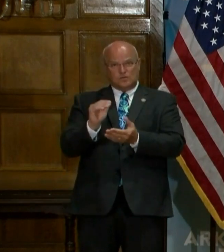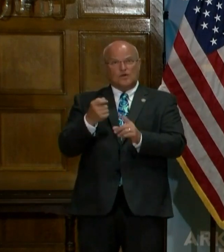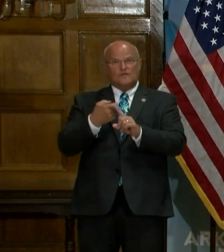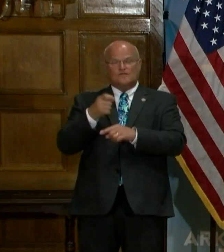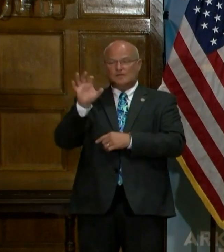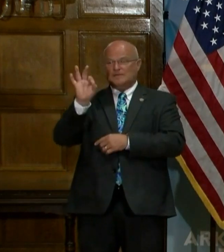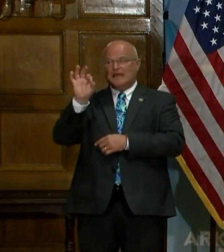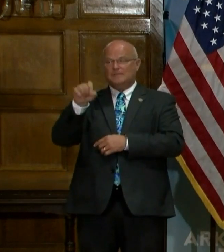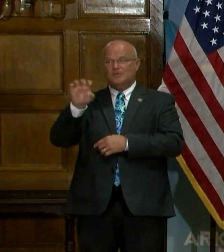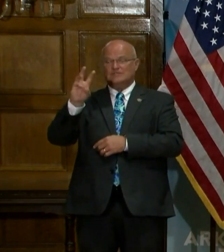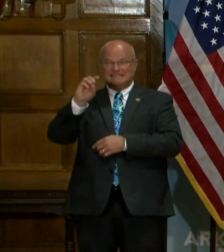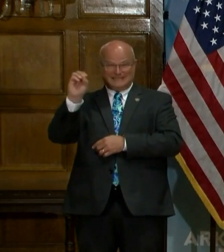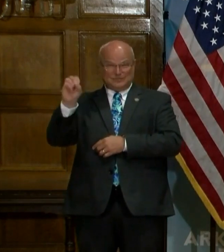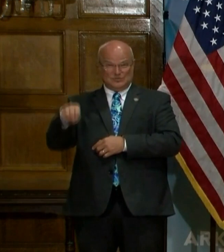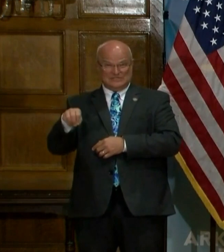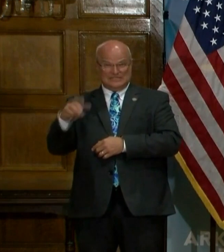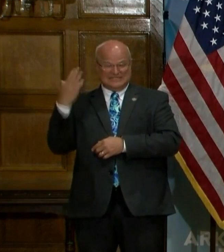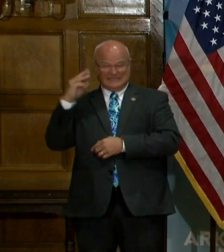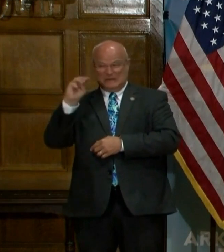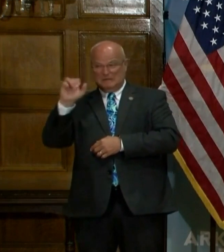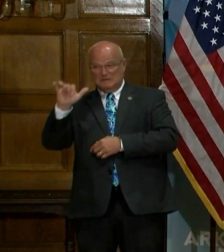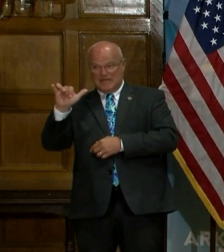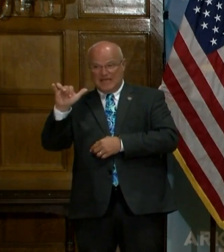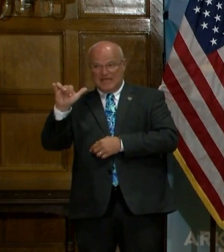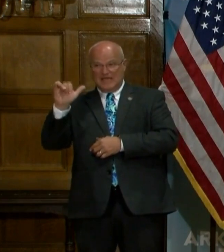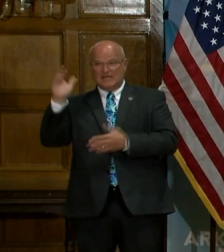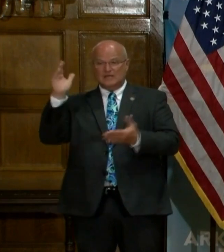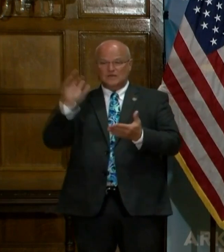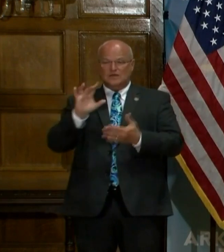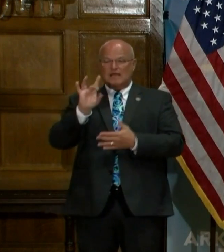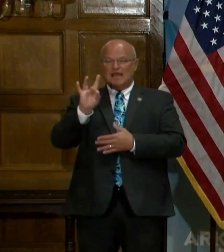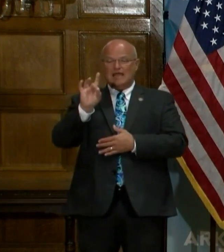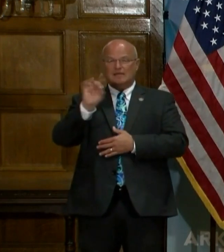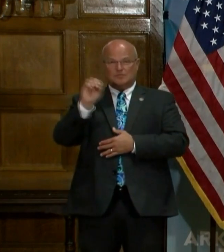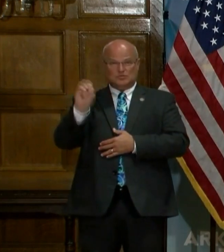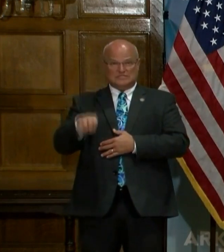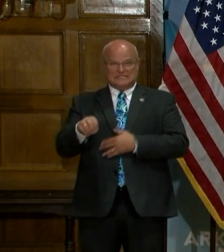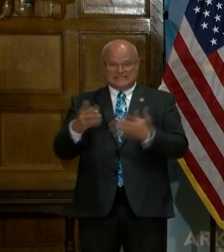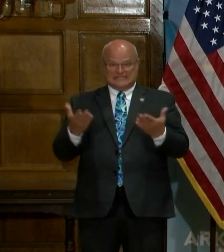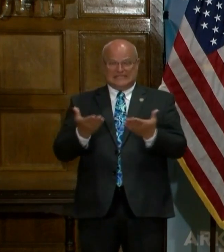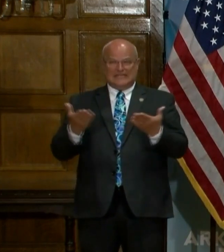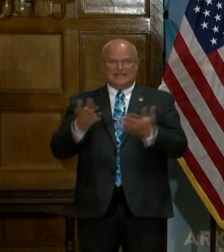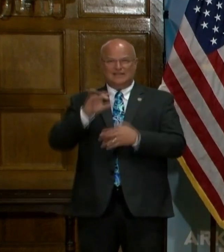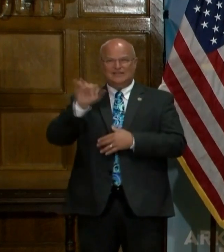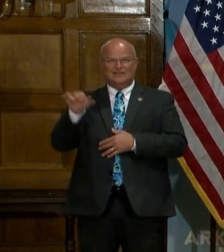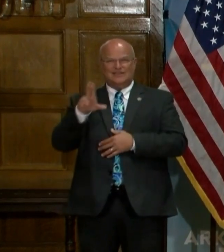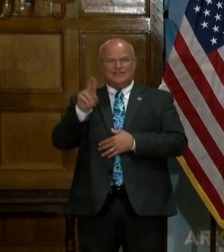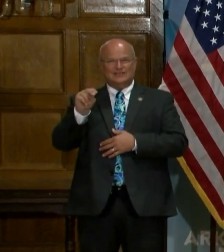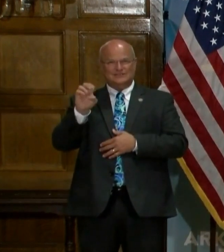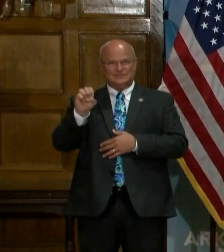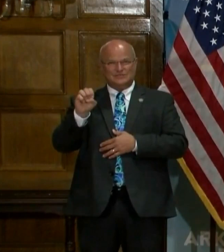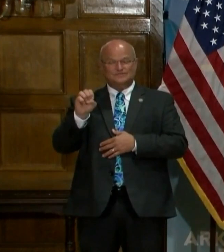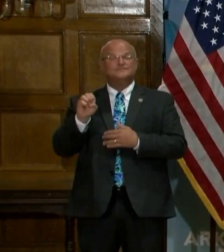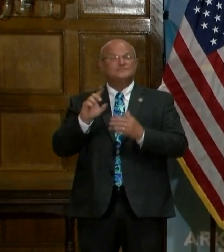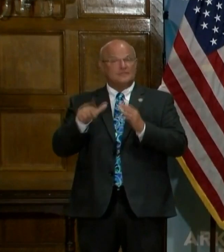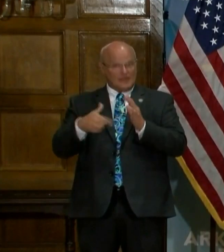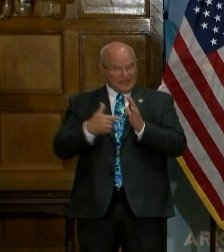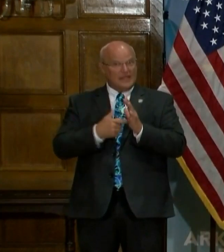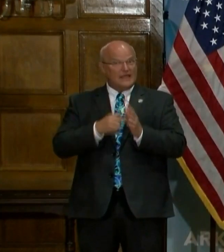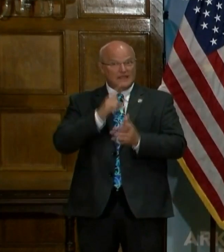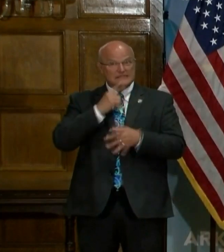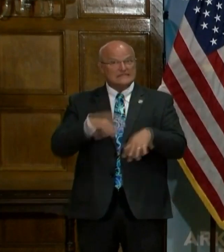from 9.6% in May to 8% here in June. And this